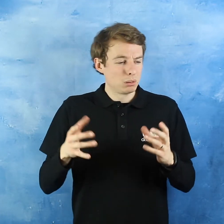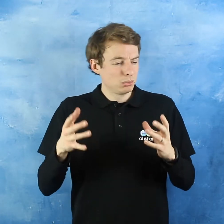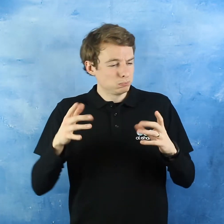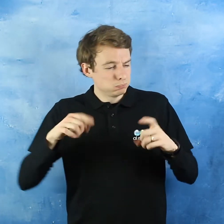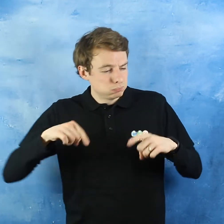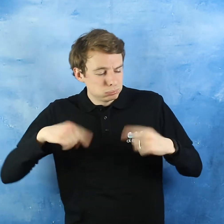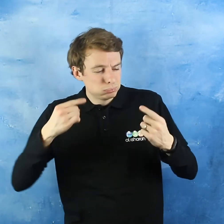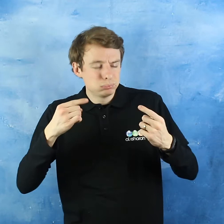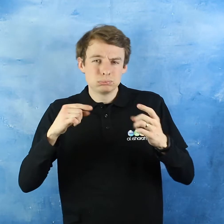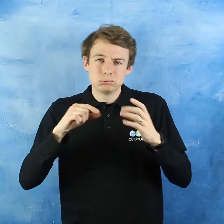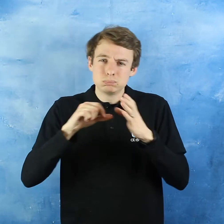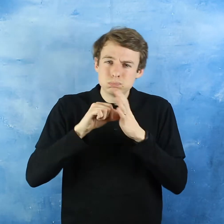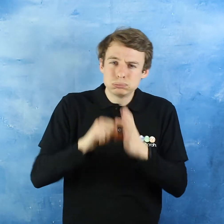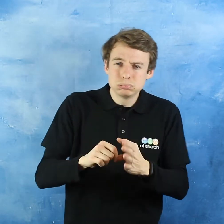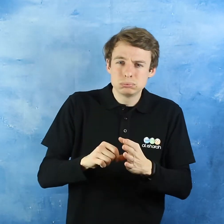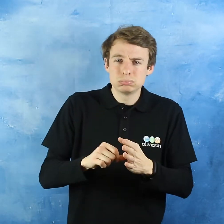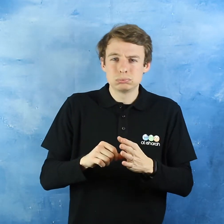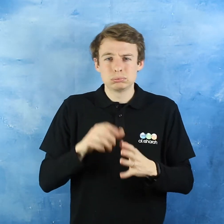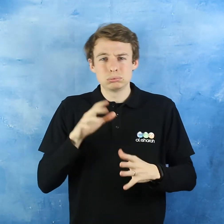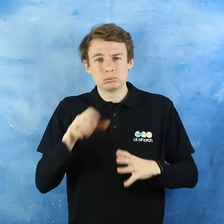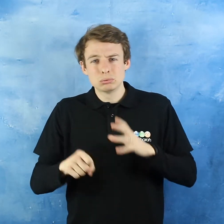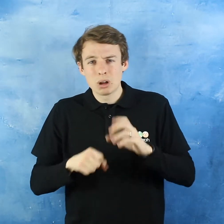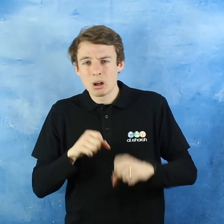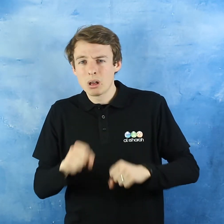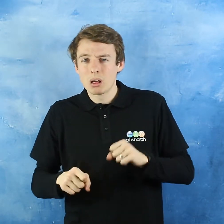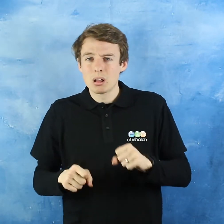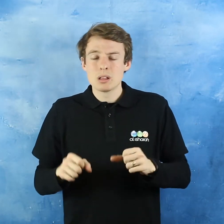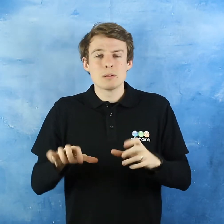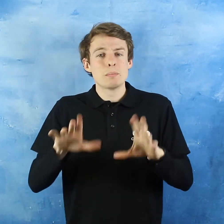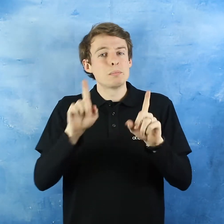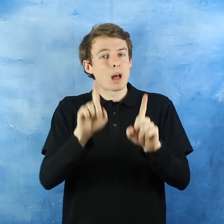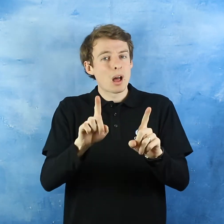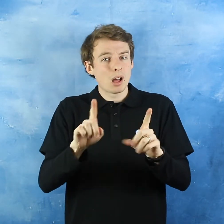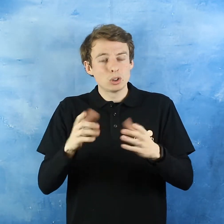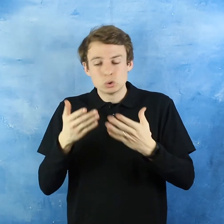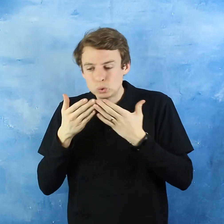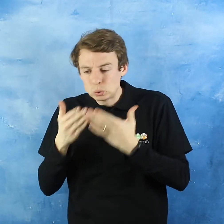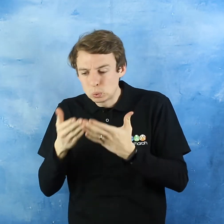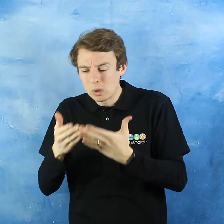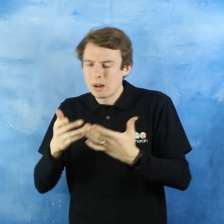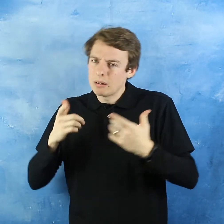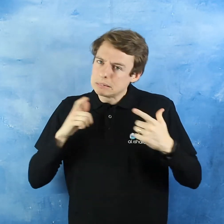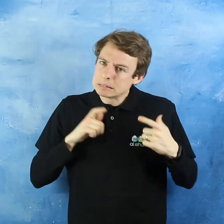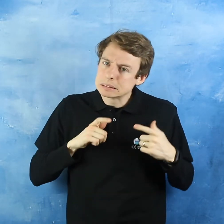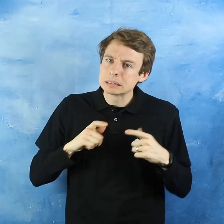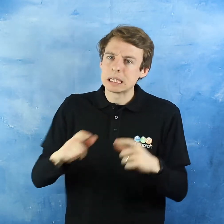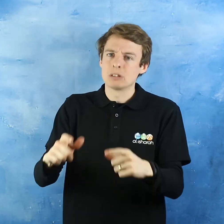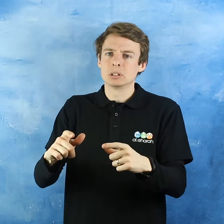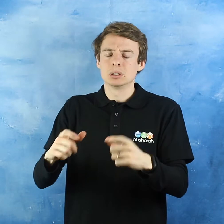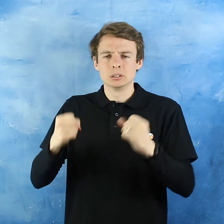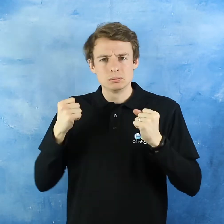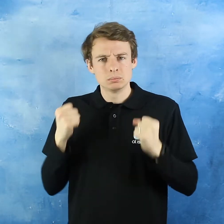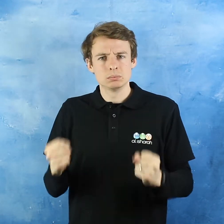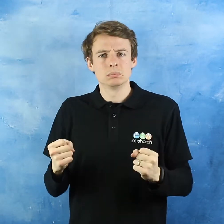up. They did not lose the hope in Allah's mercy, His protection. And one example is Ibrahim ibn